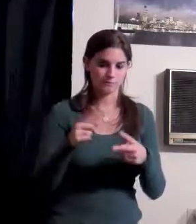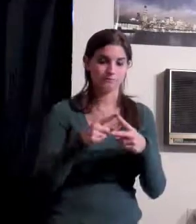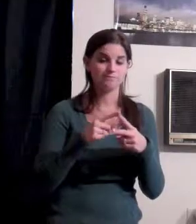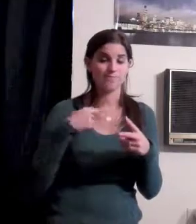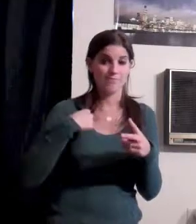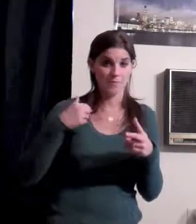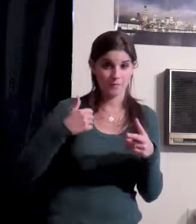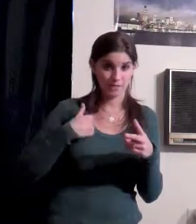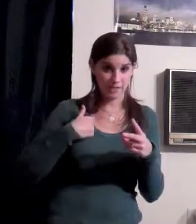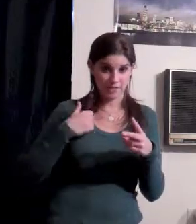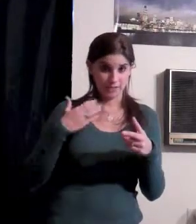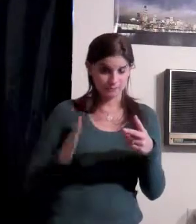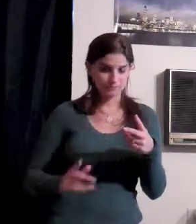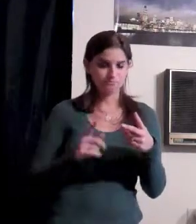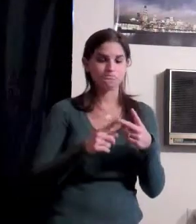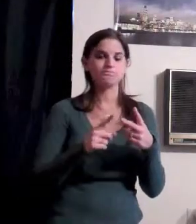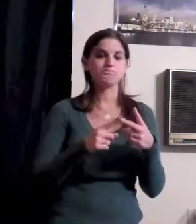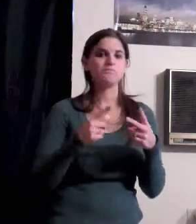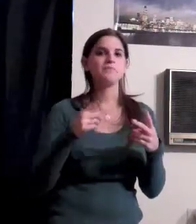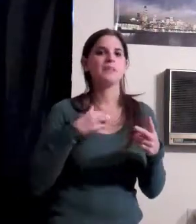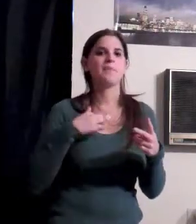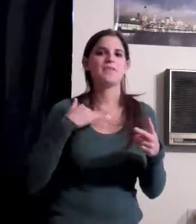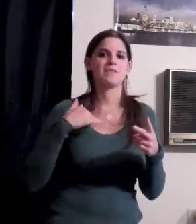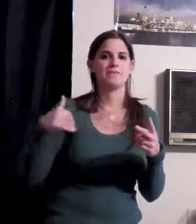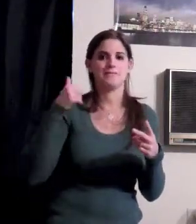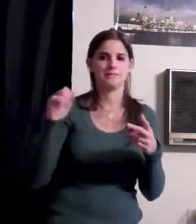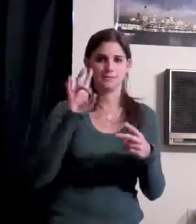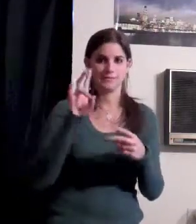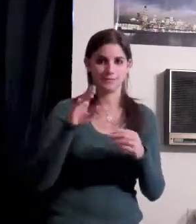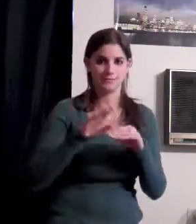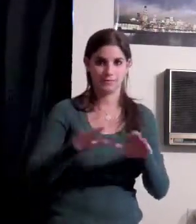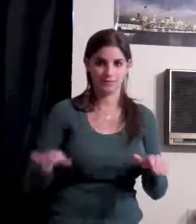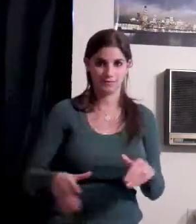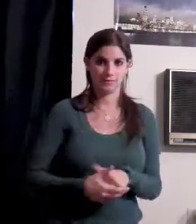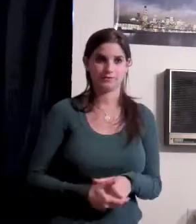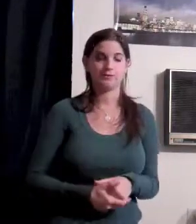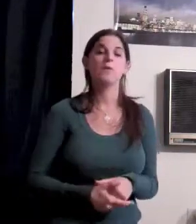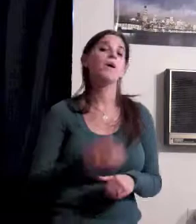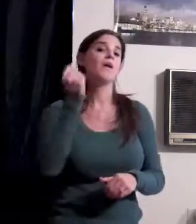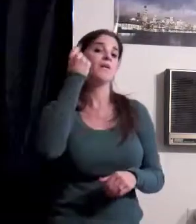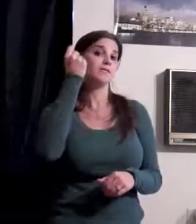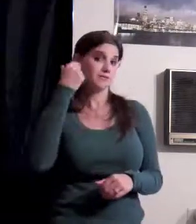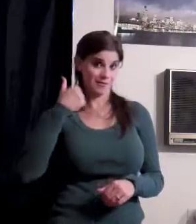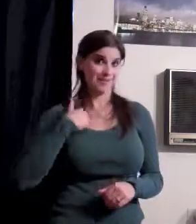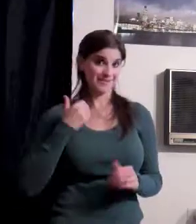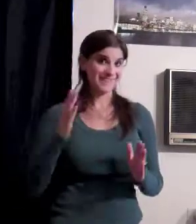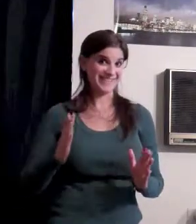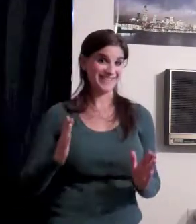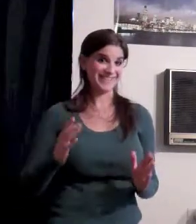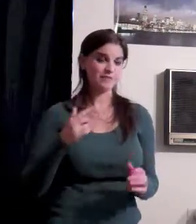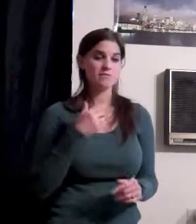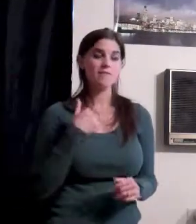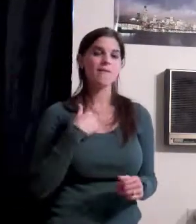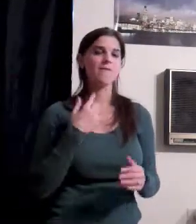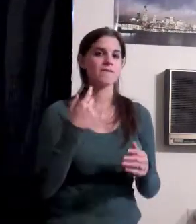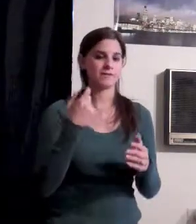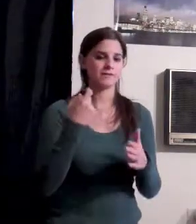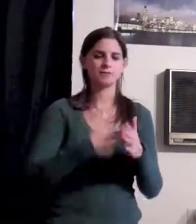Now, in Canada, we have that great healthcare system. That means we get our new hips for free. And being the youngest of 7, I have